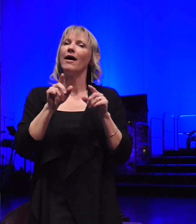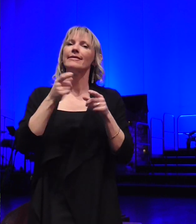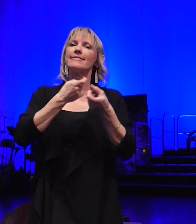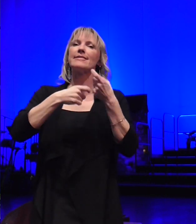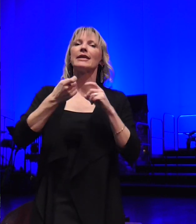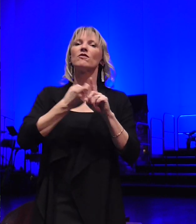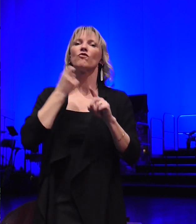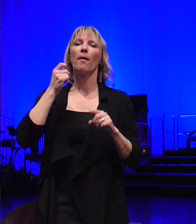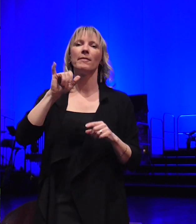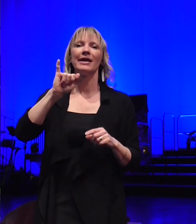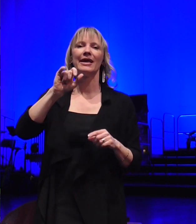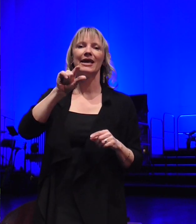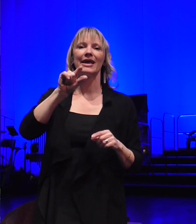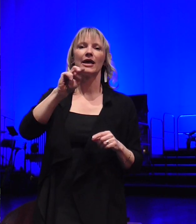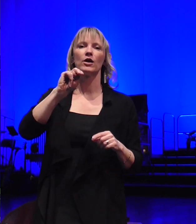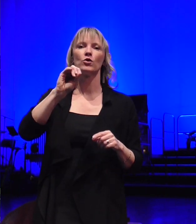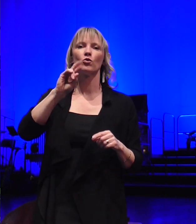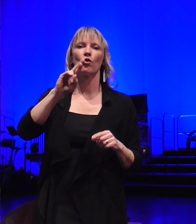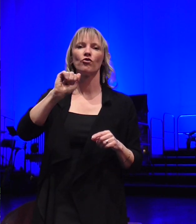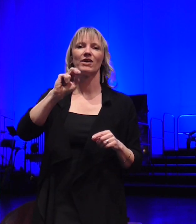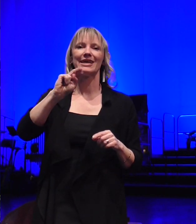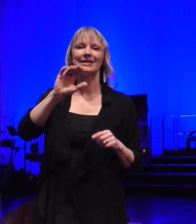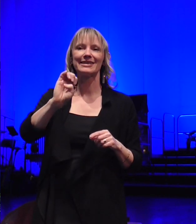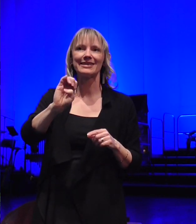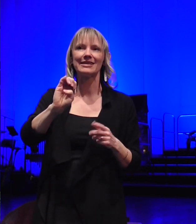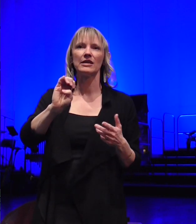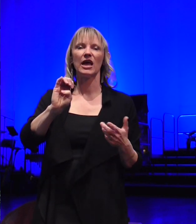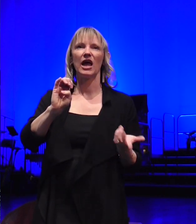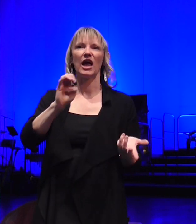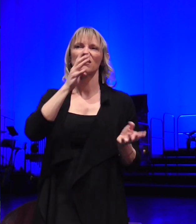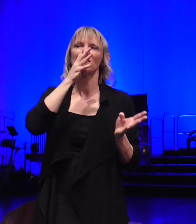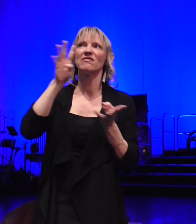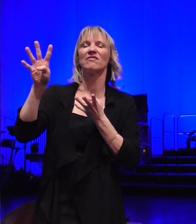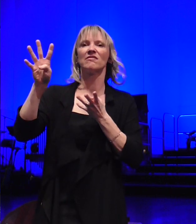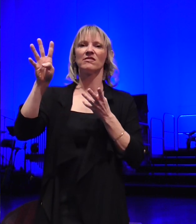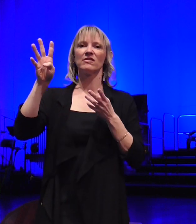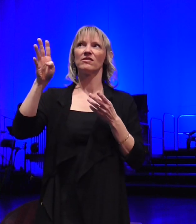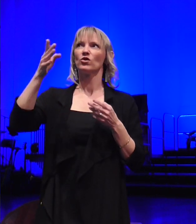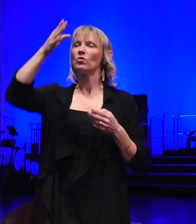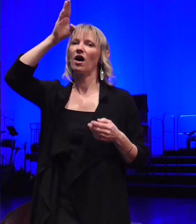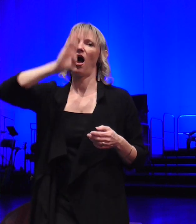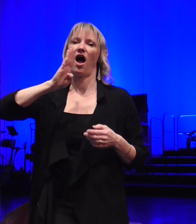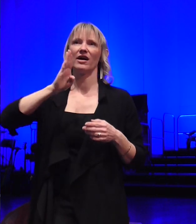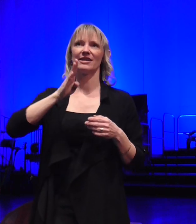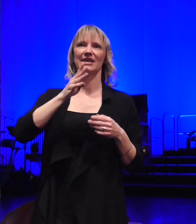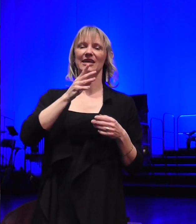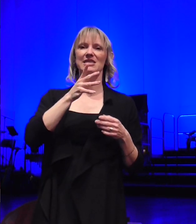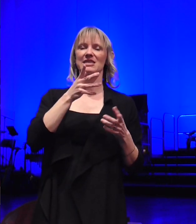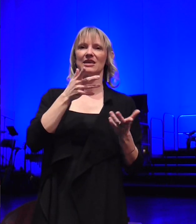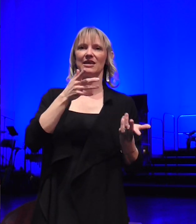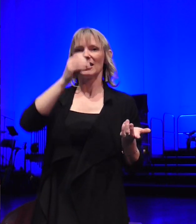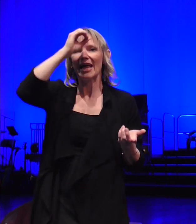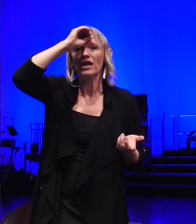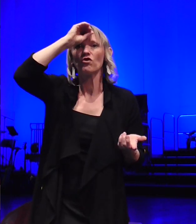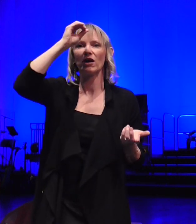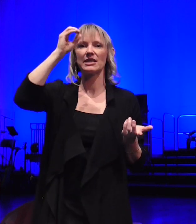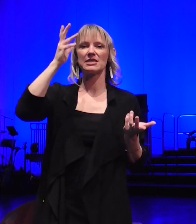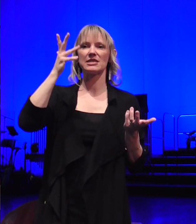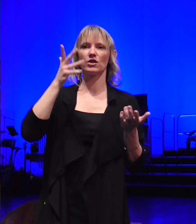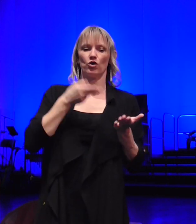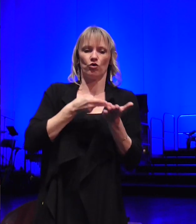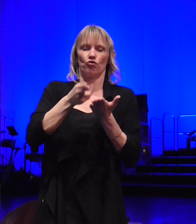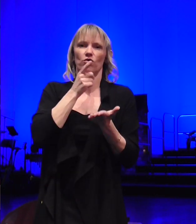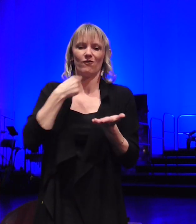ignorance. It is ignorance to the grace of God, ignorance to the truth of who we are when we mistreat one